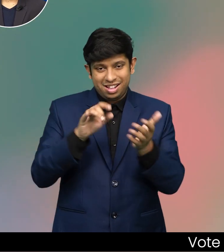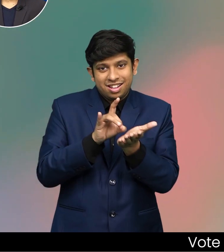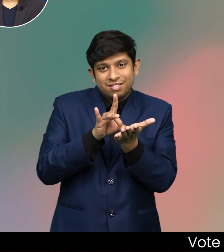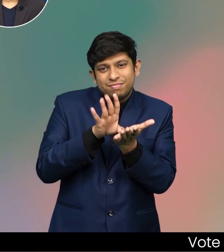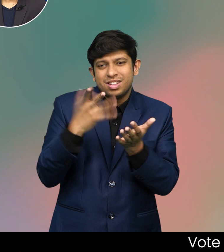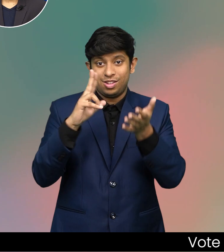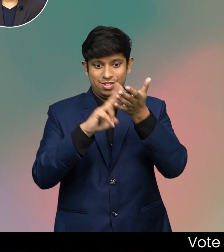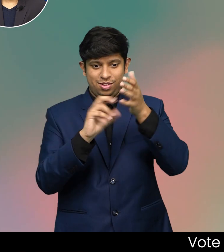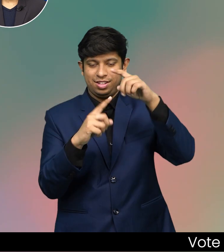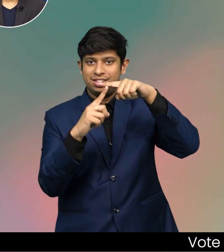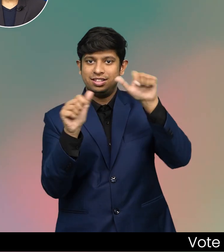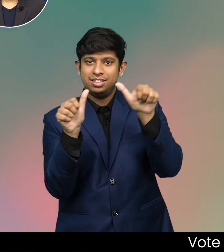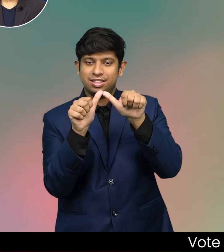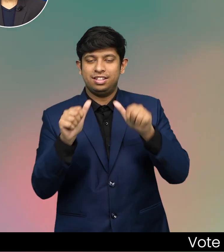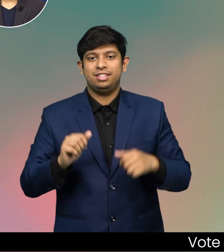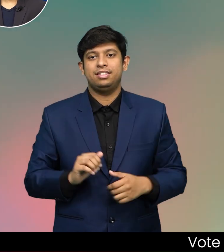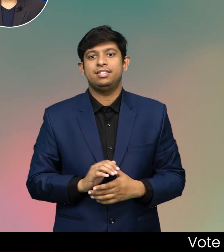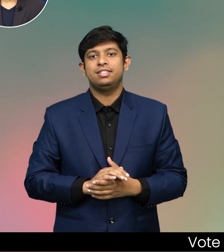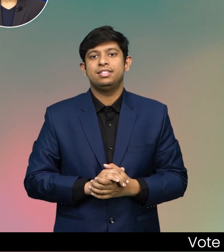Vote reject nota.